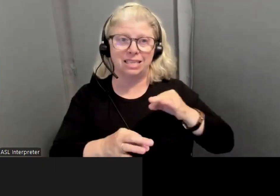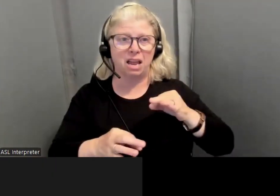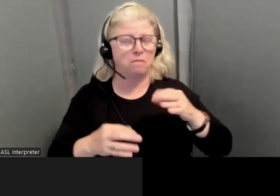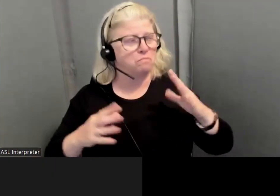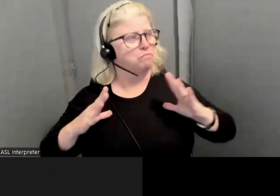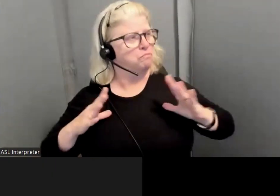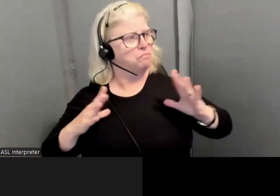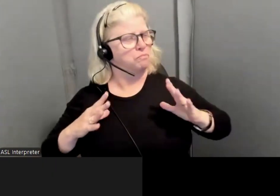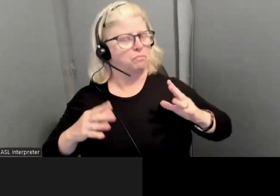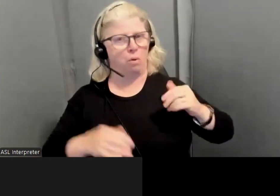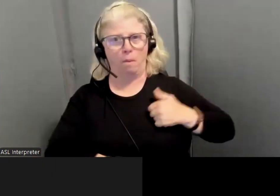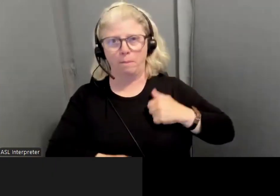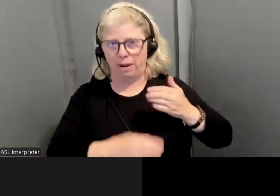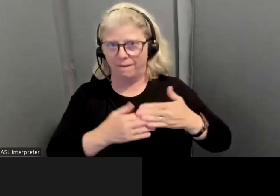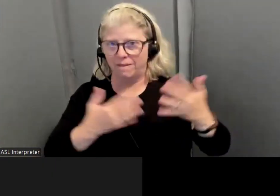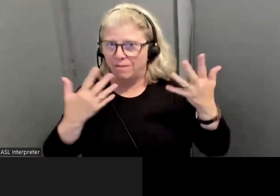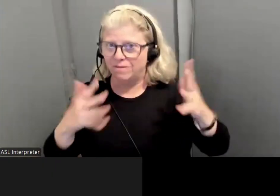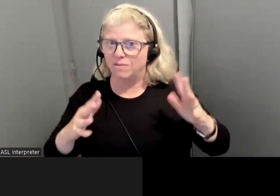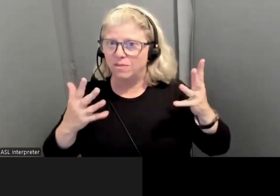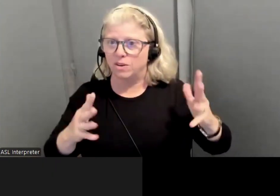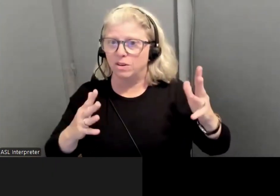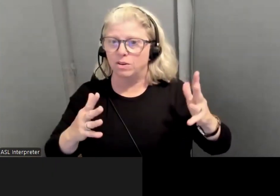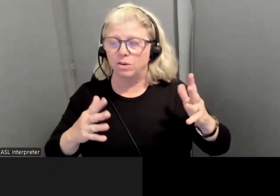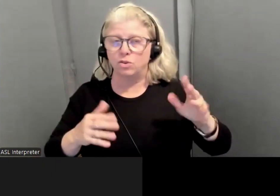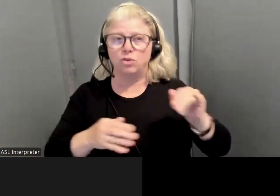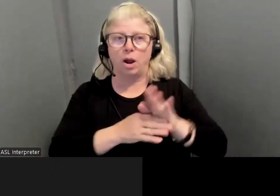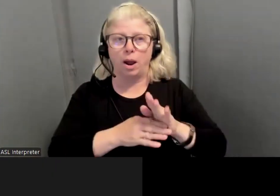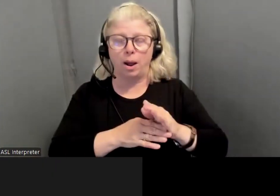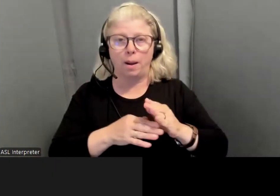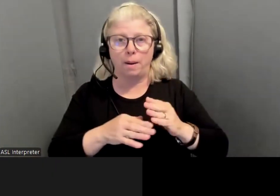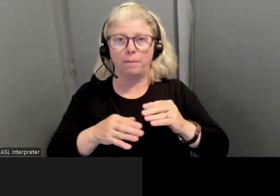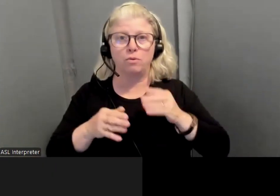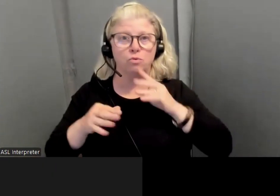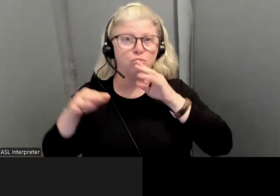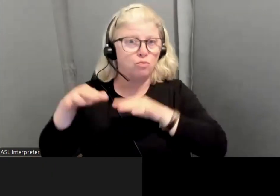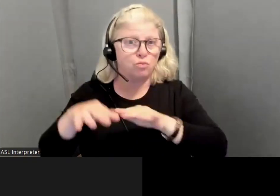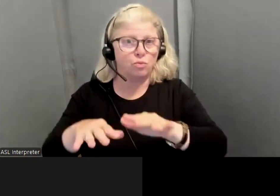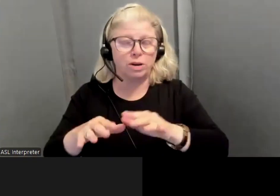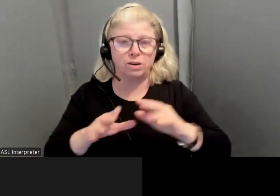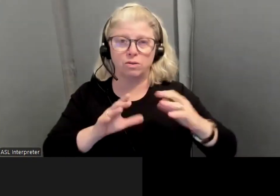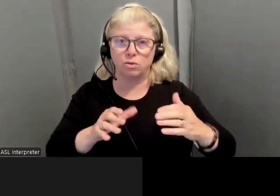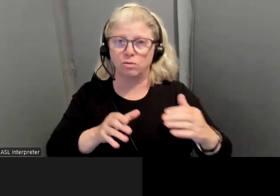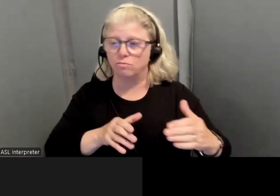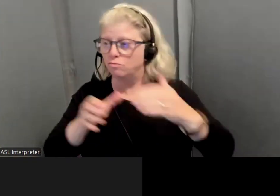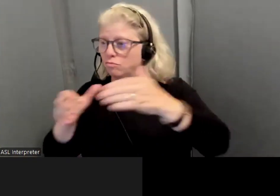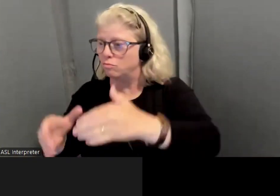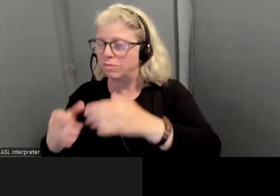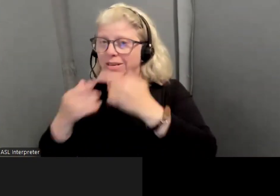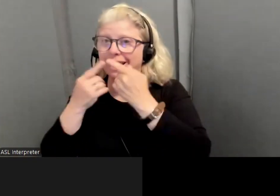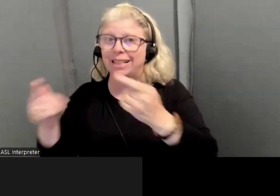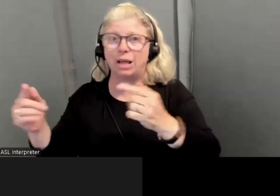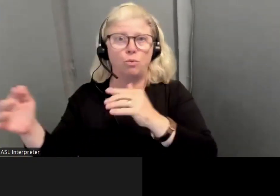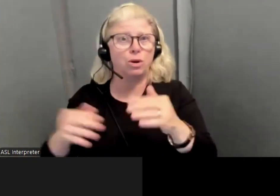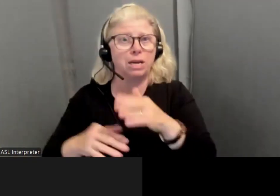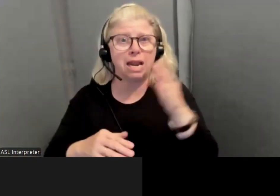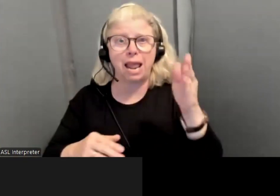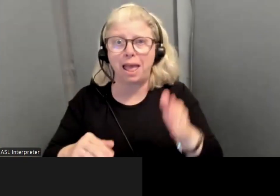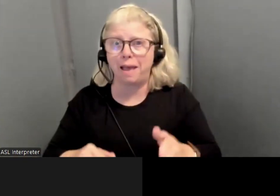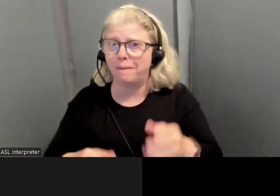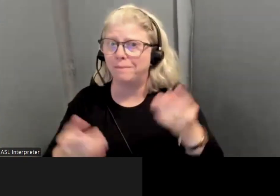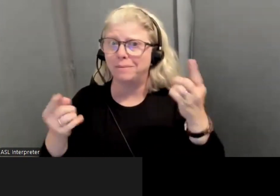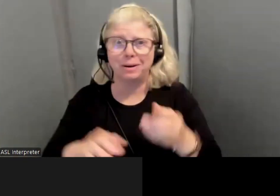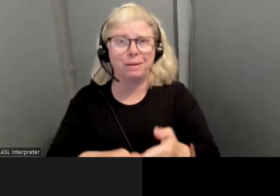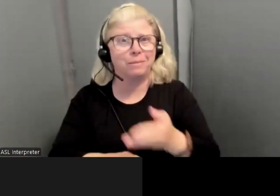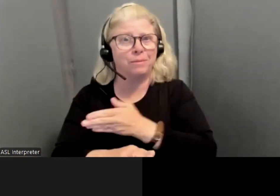was done with his job, he crossed with one legion, thereby declaring war. That had never happened before,